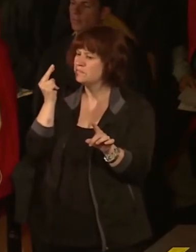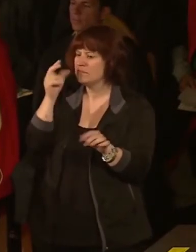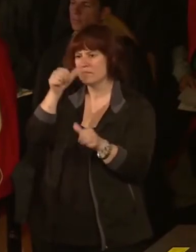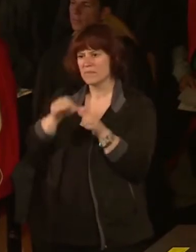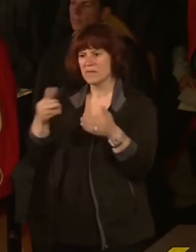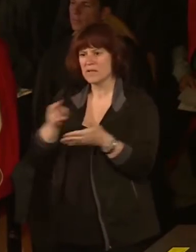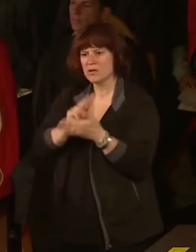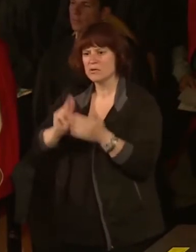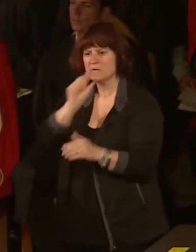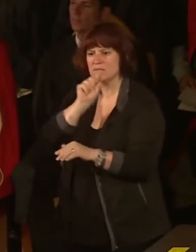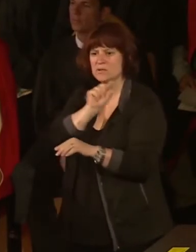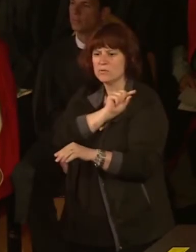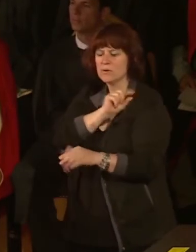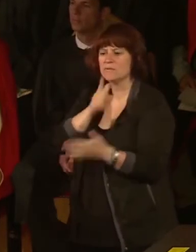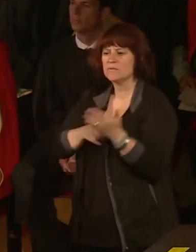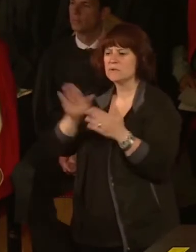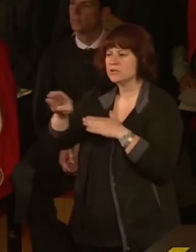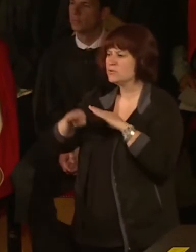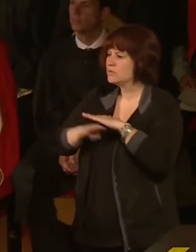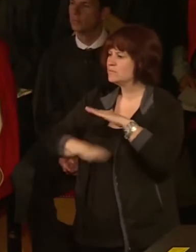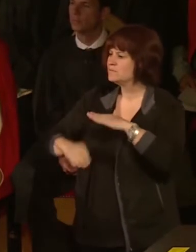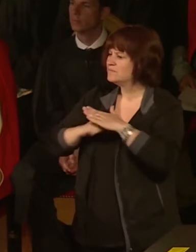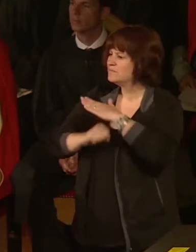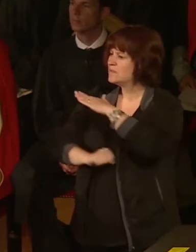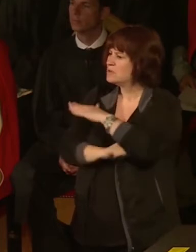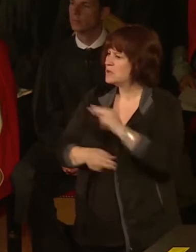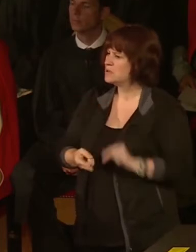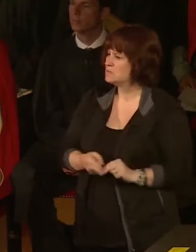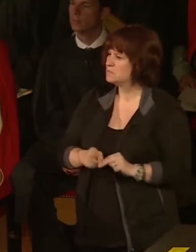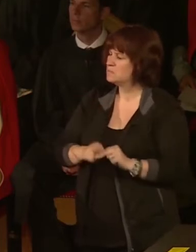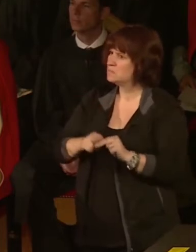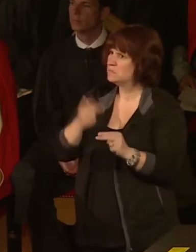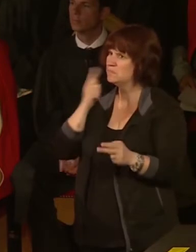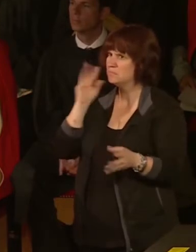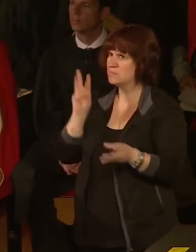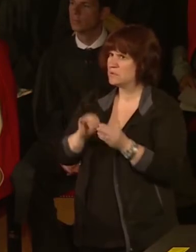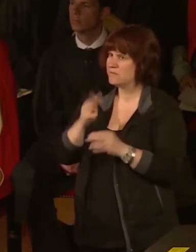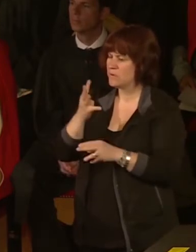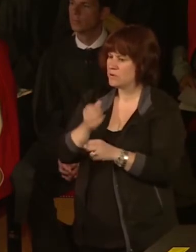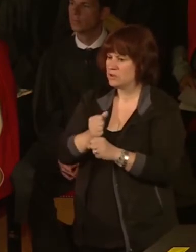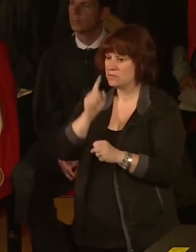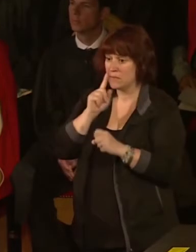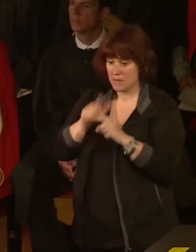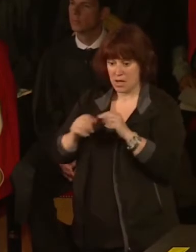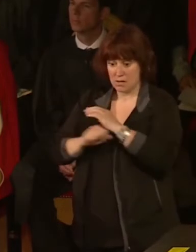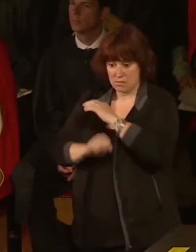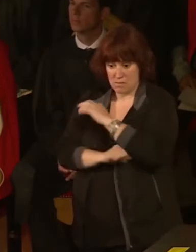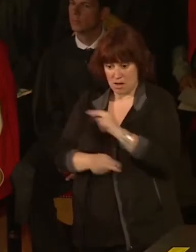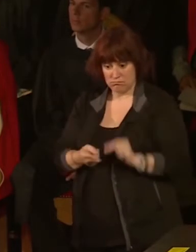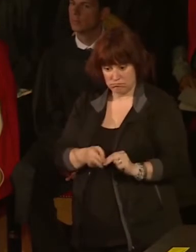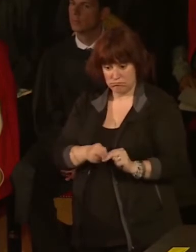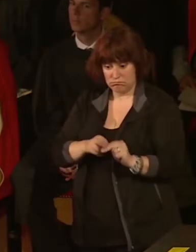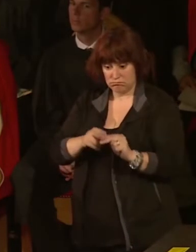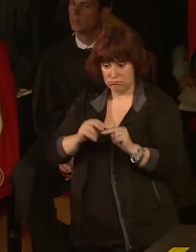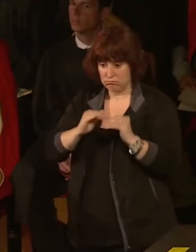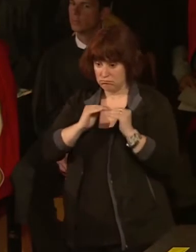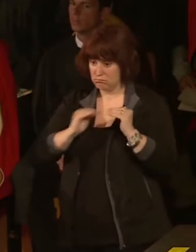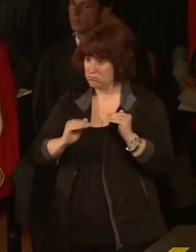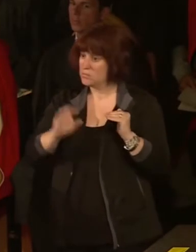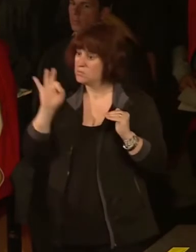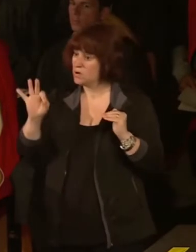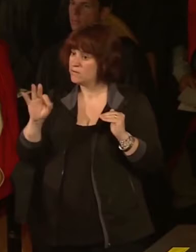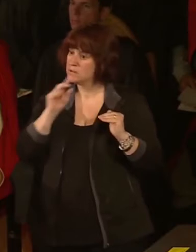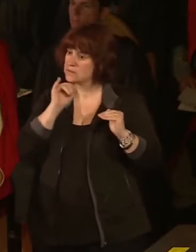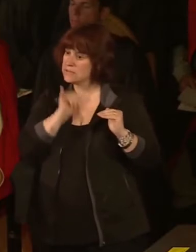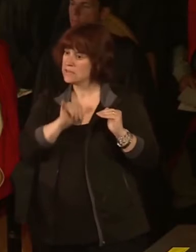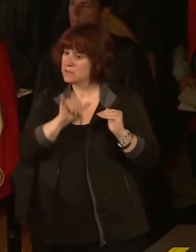here during your time over these probably 4 years as a wonderful, beautiful,